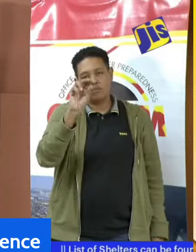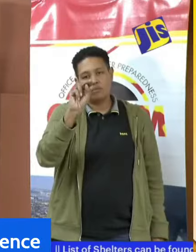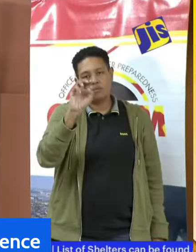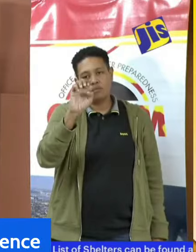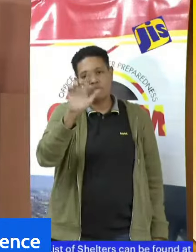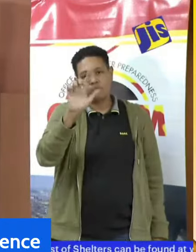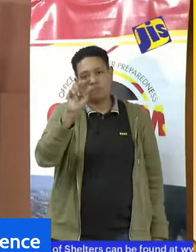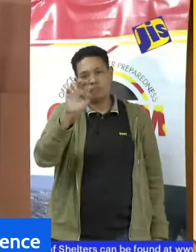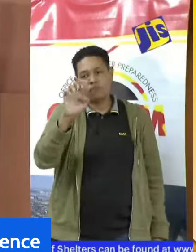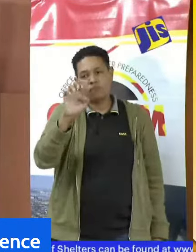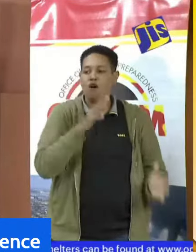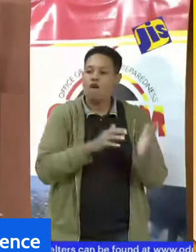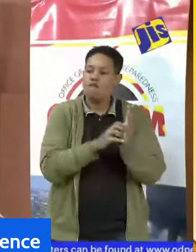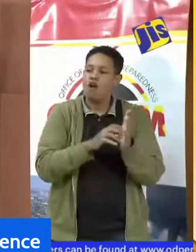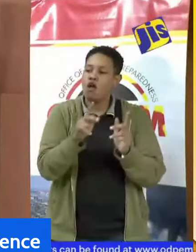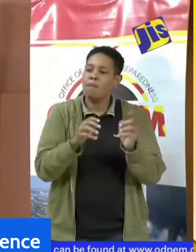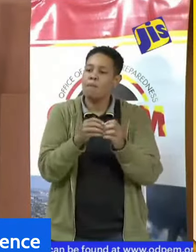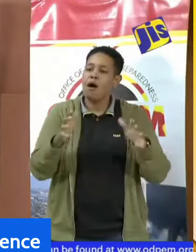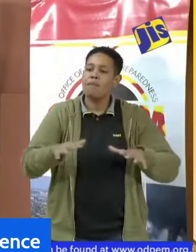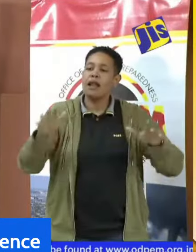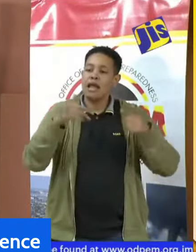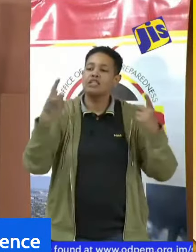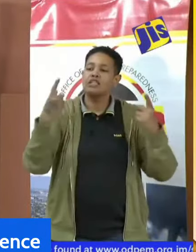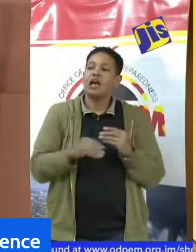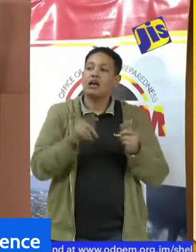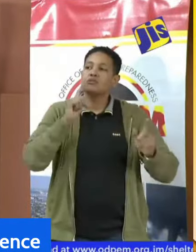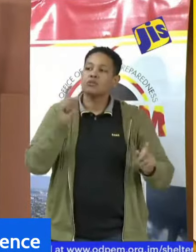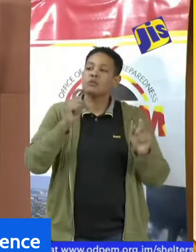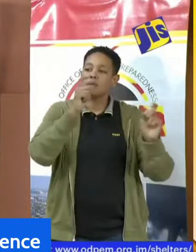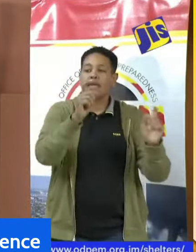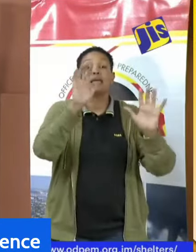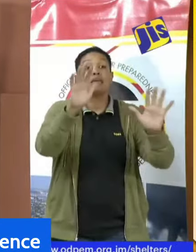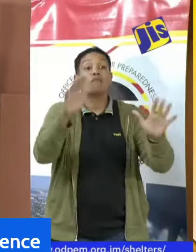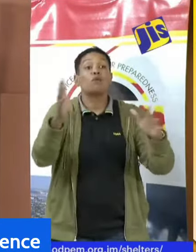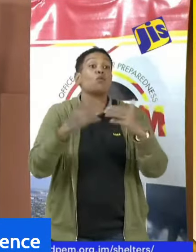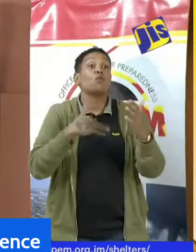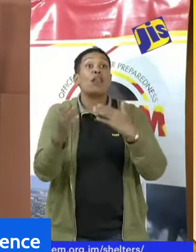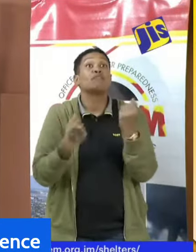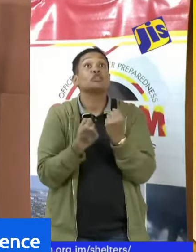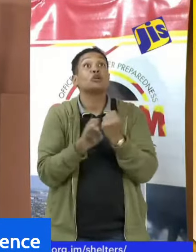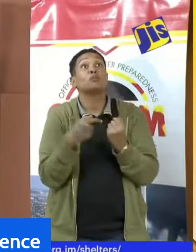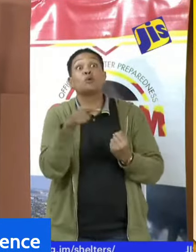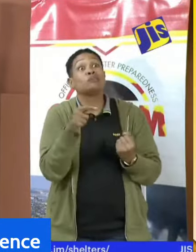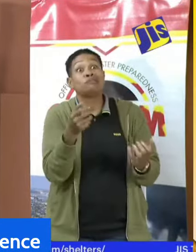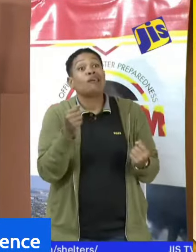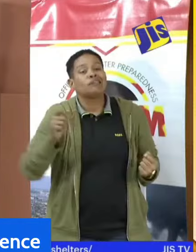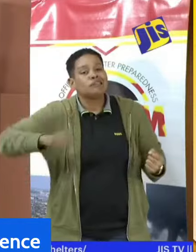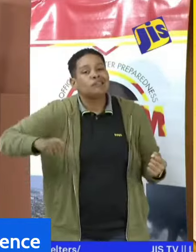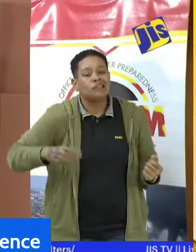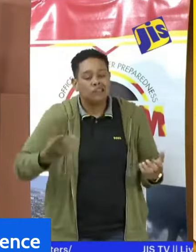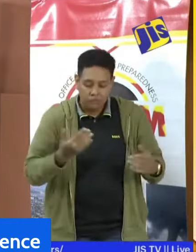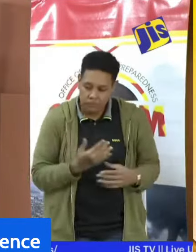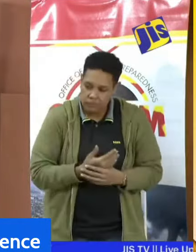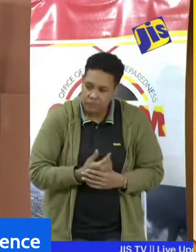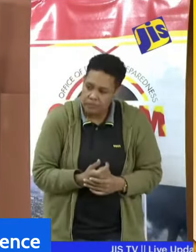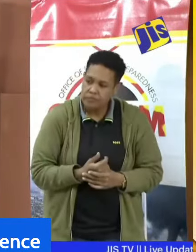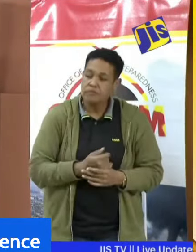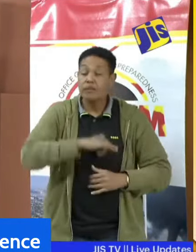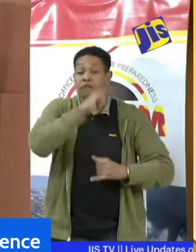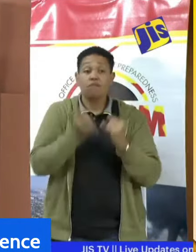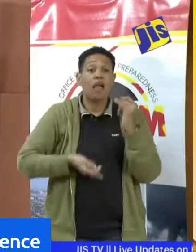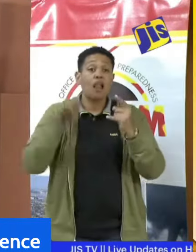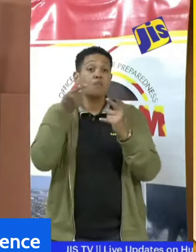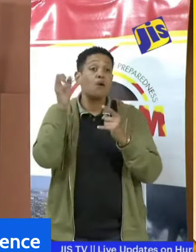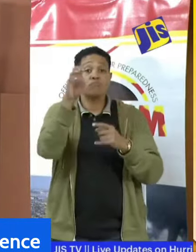for the vulnerable populations to be given whatever support they can. Final point